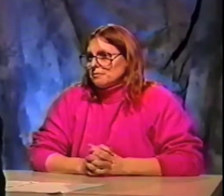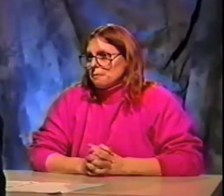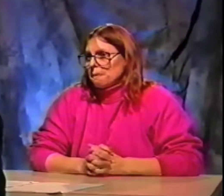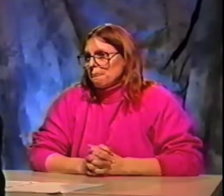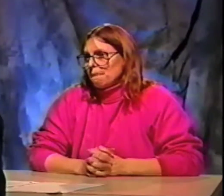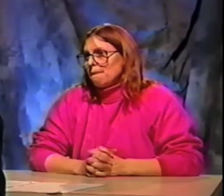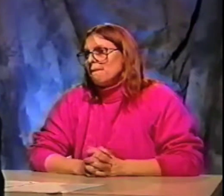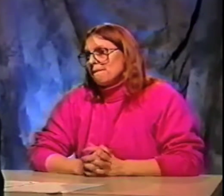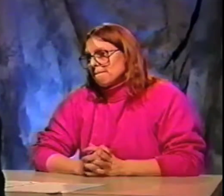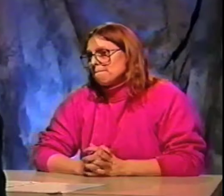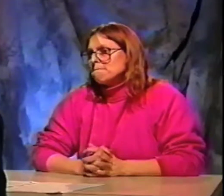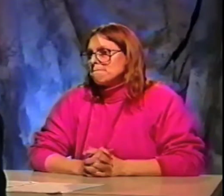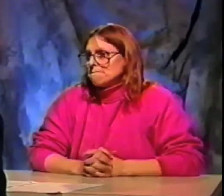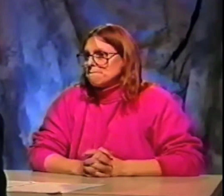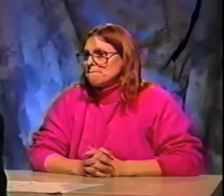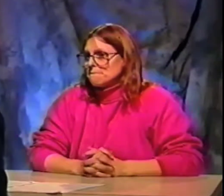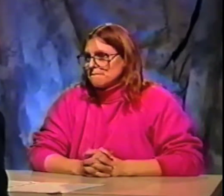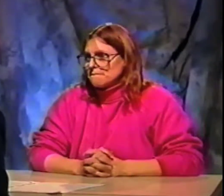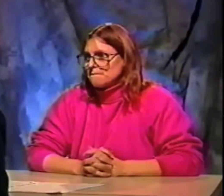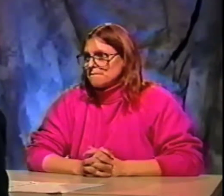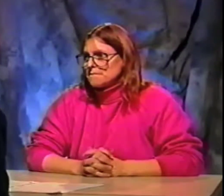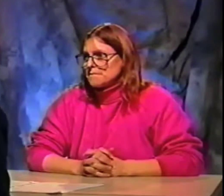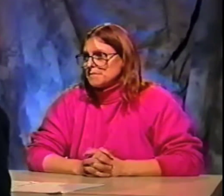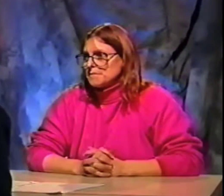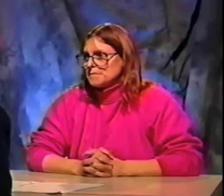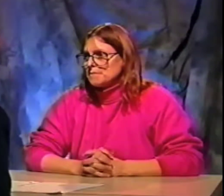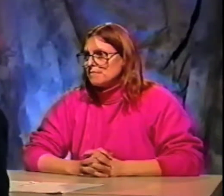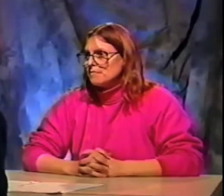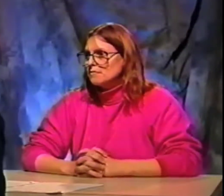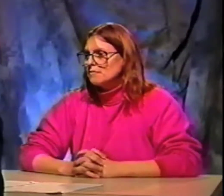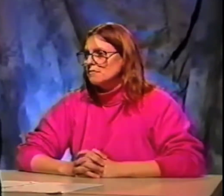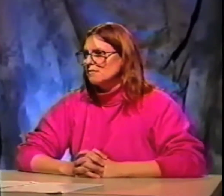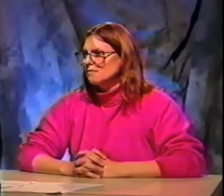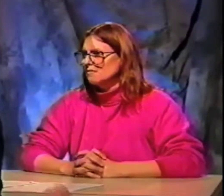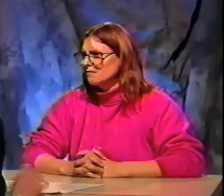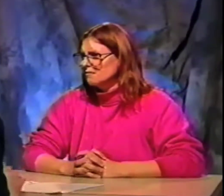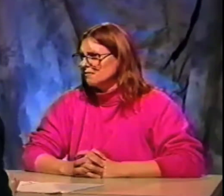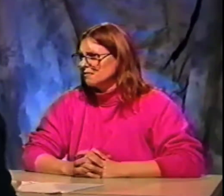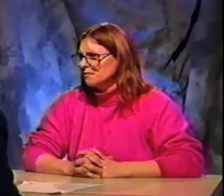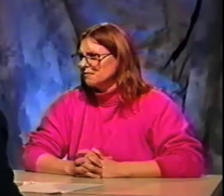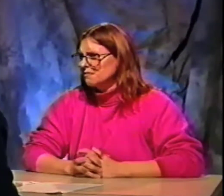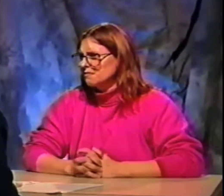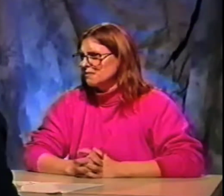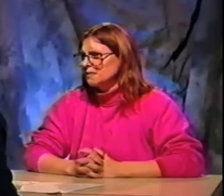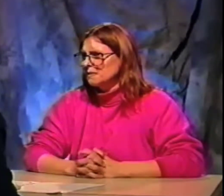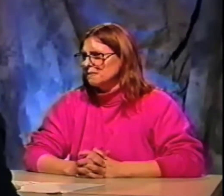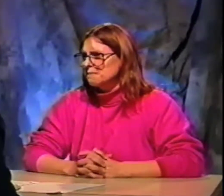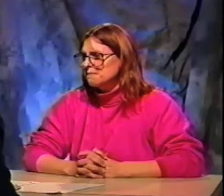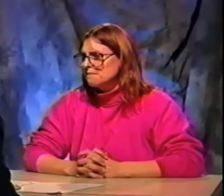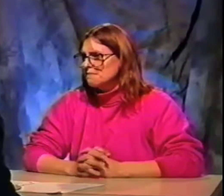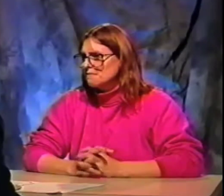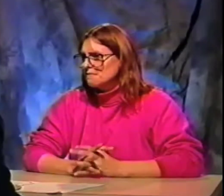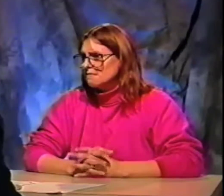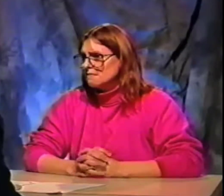It encourages me to try. Good. Well, if it's okay, I'd like to also talk about some of the areas